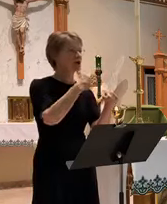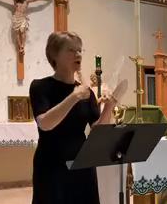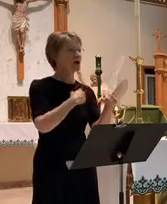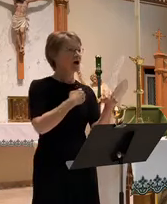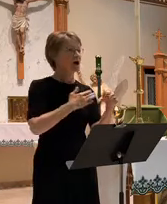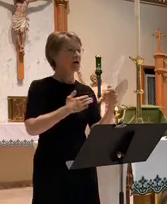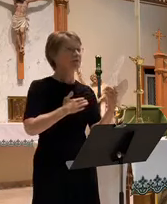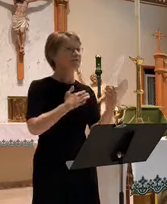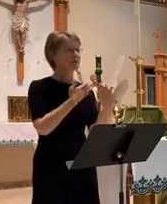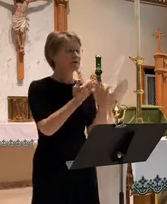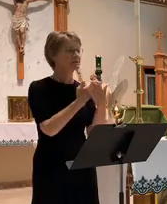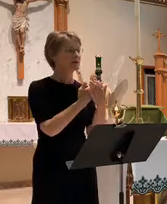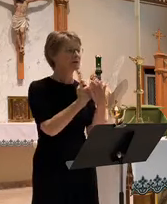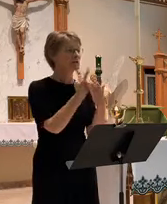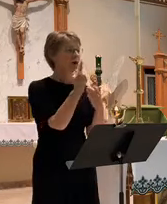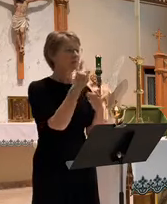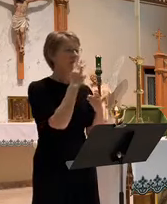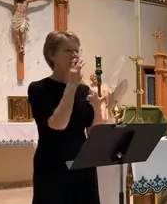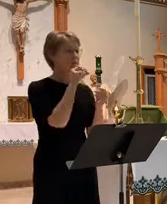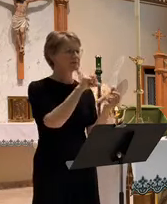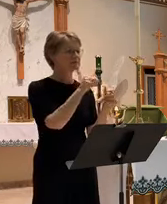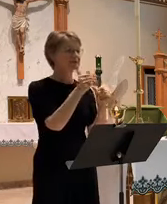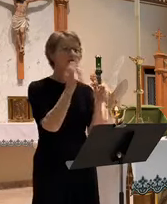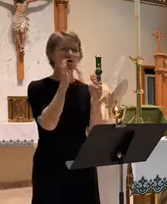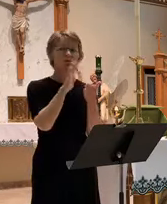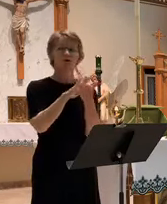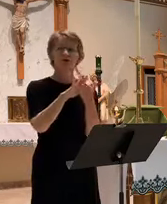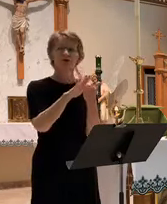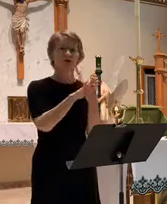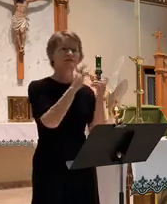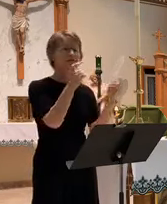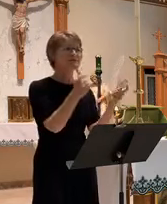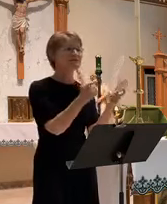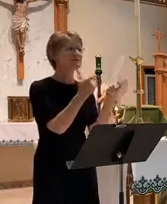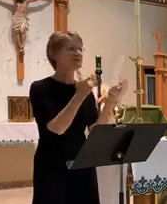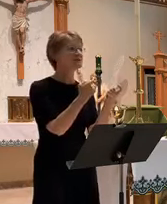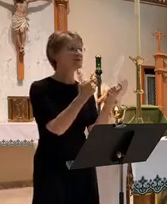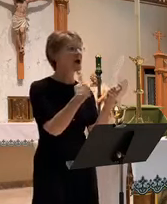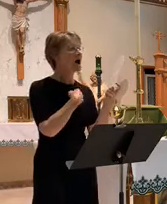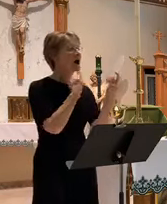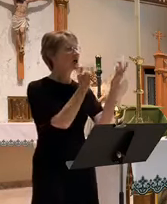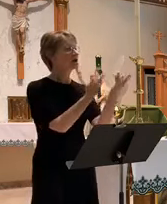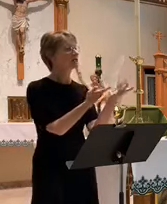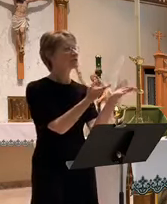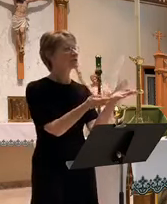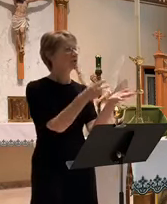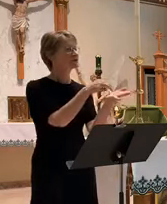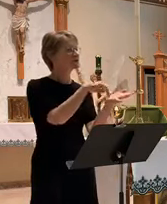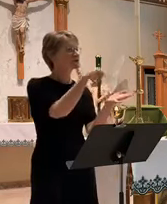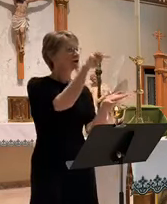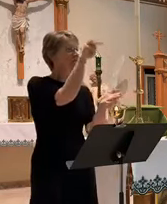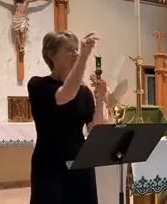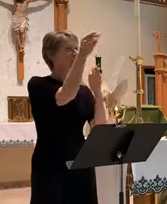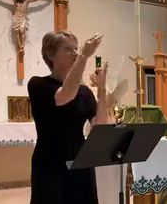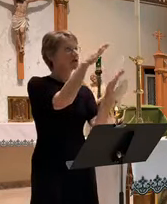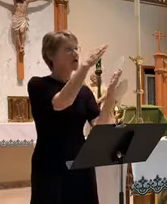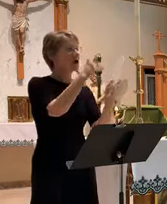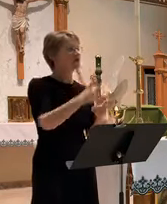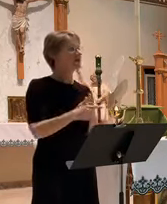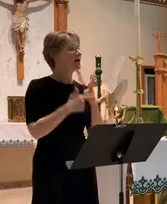Church. I confess one baptism for the forgiveness of sins, and I look forward to the resurrection of the